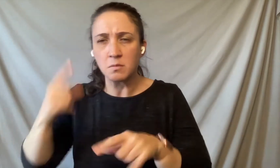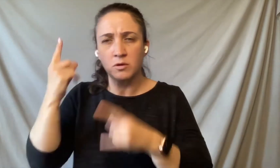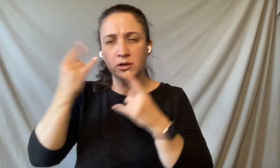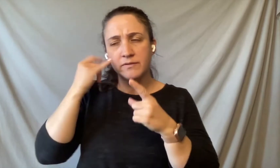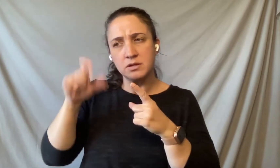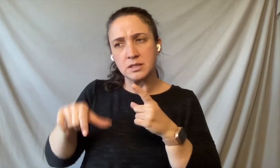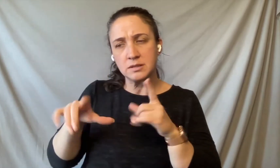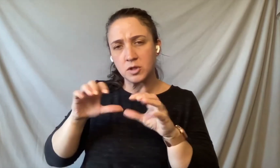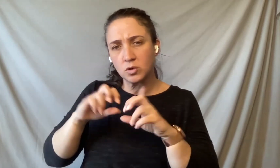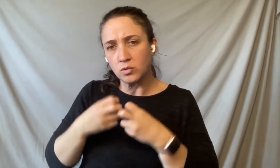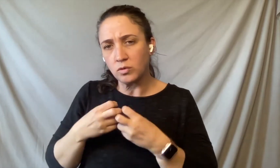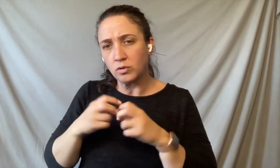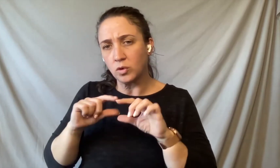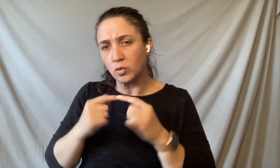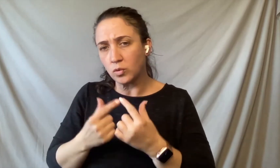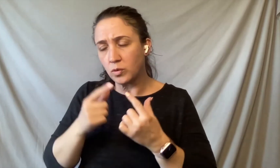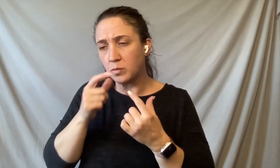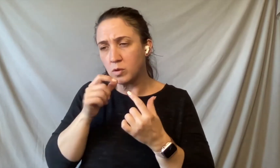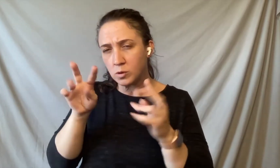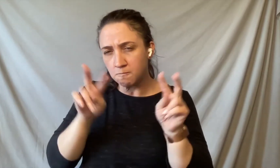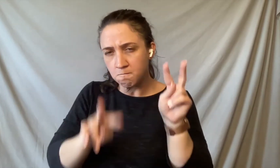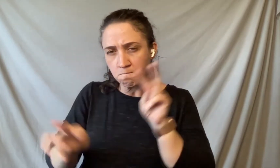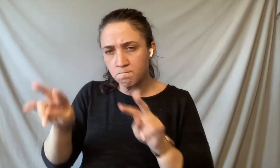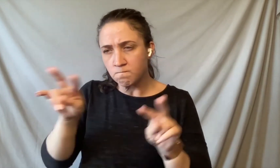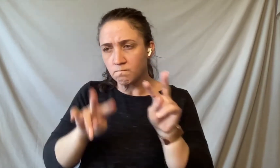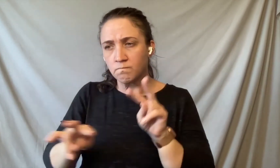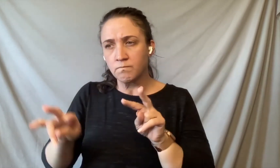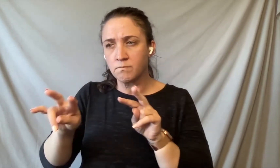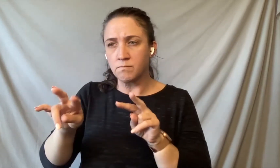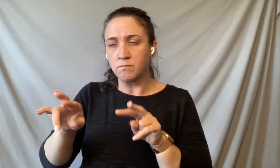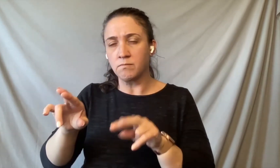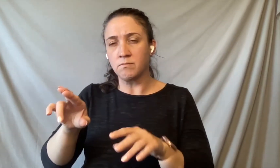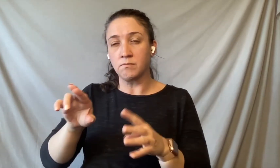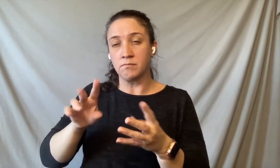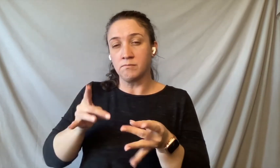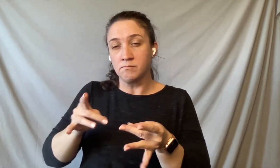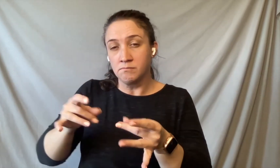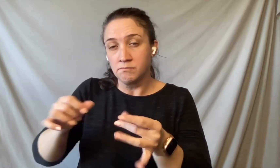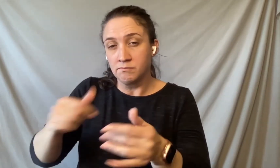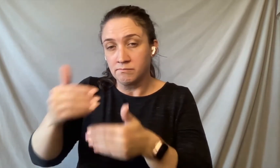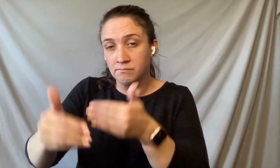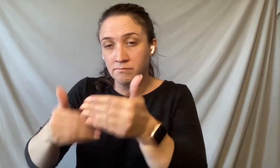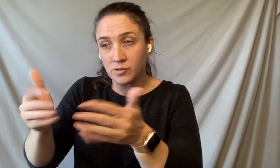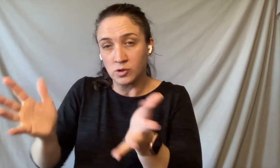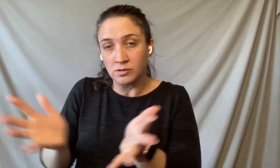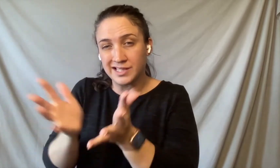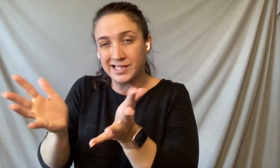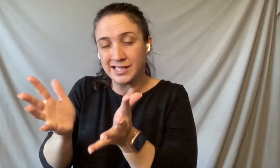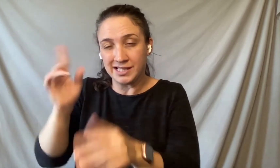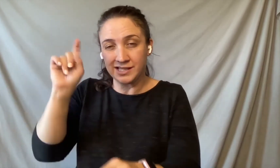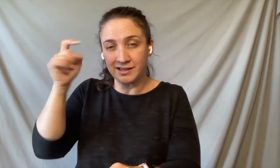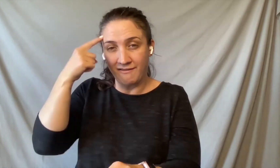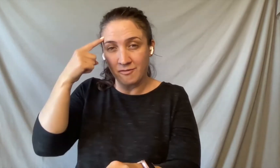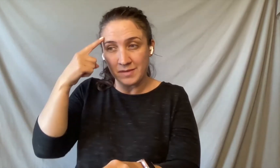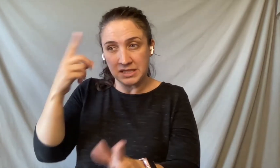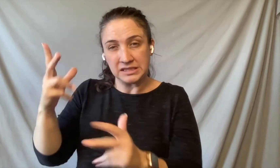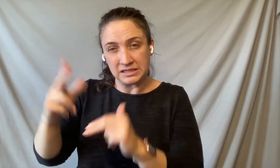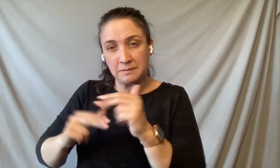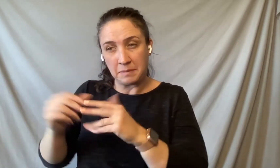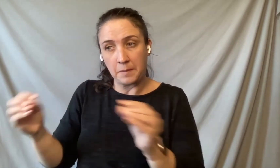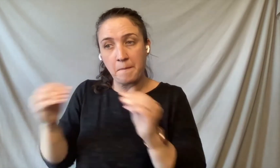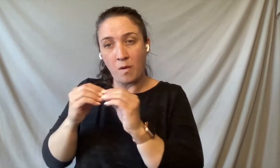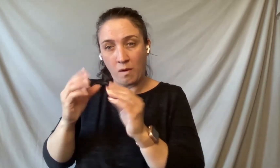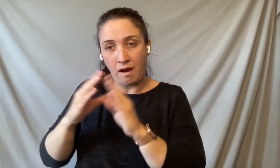the regulatory arena to incentivize local governments to build more housing